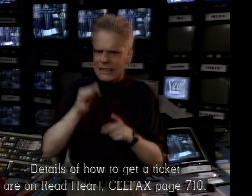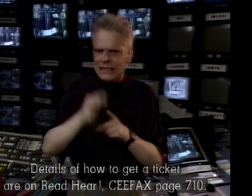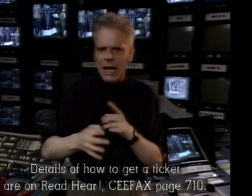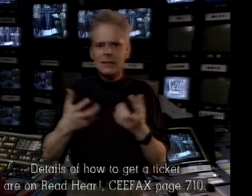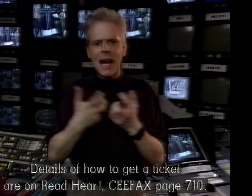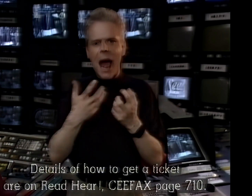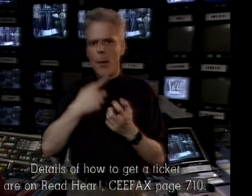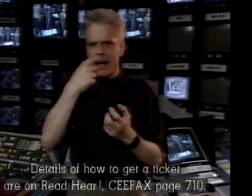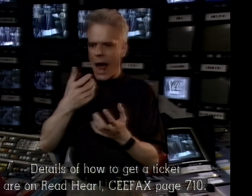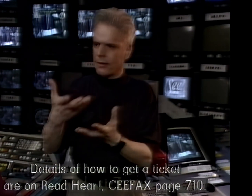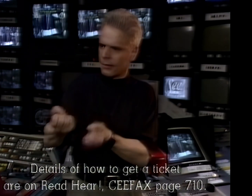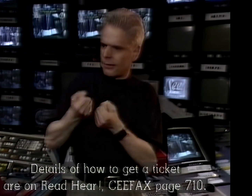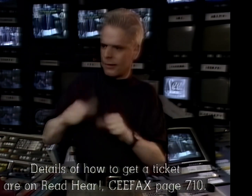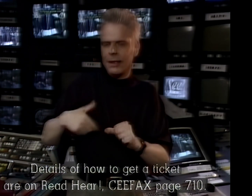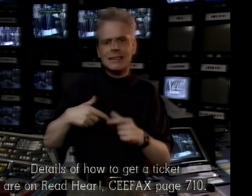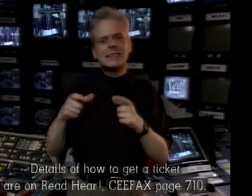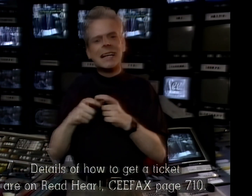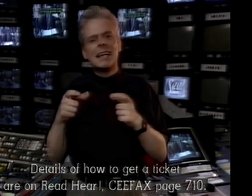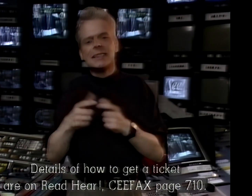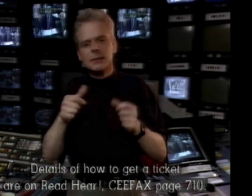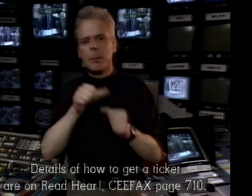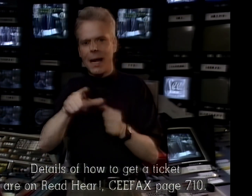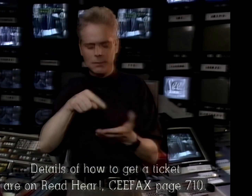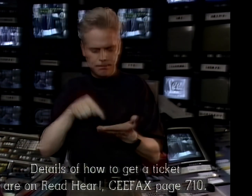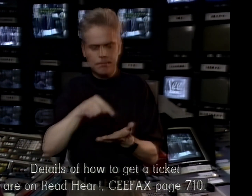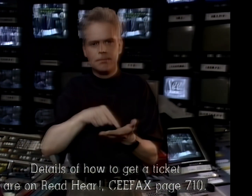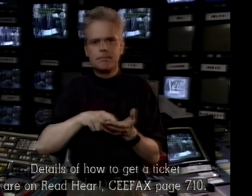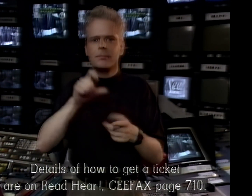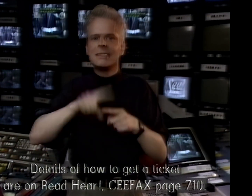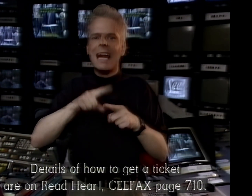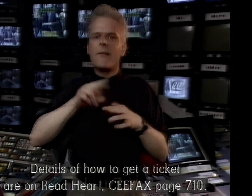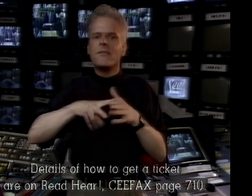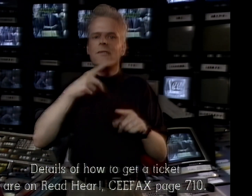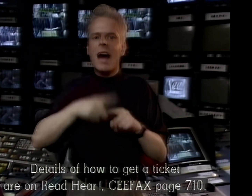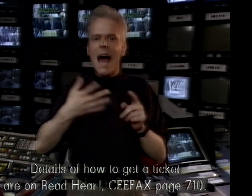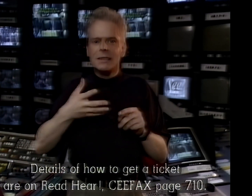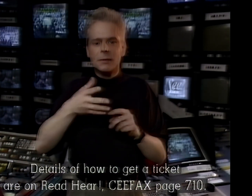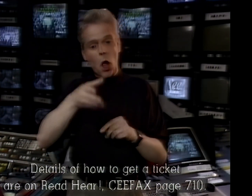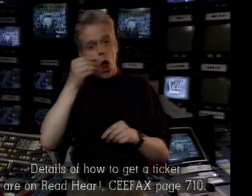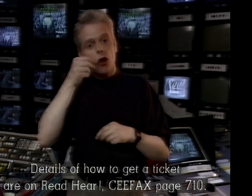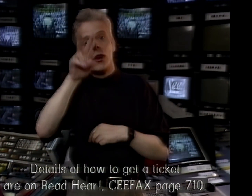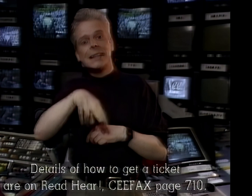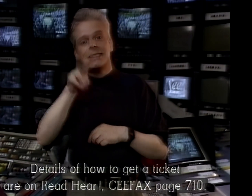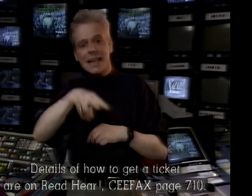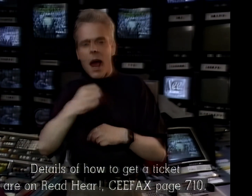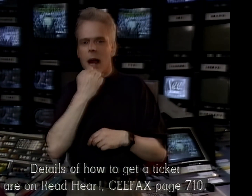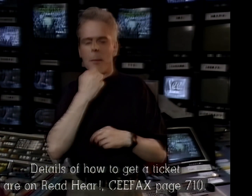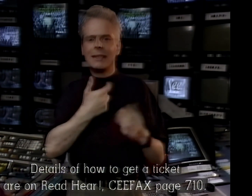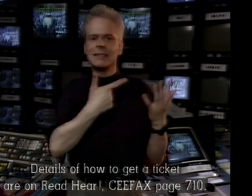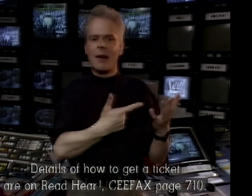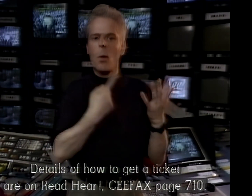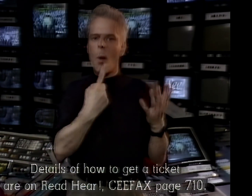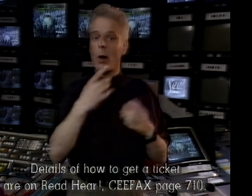Details of how to get a ticket are on Read Here on CFAX page 710.